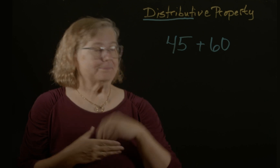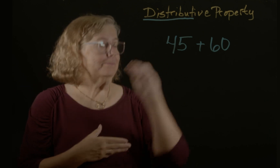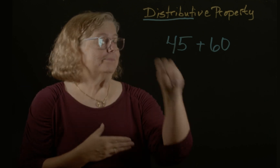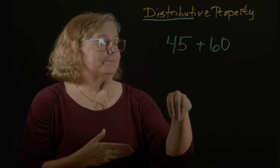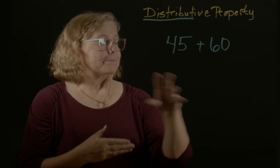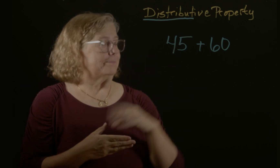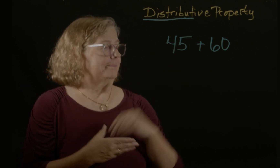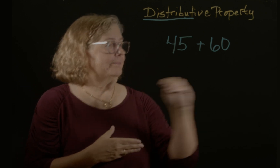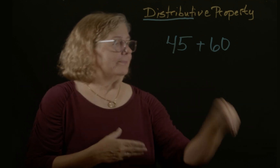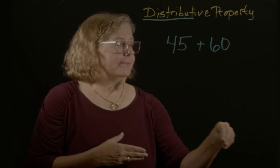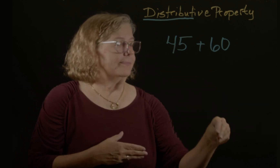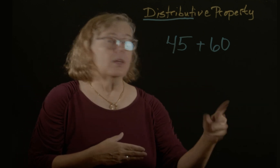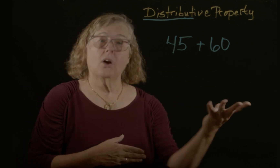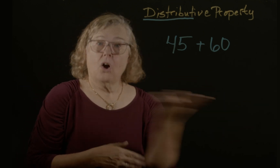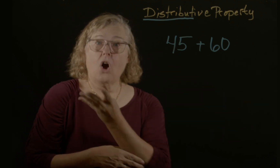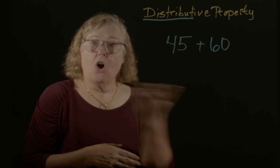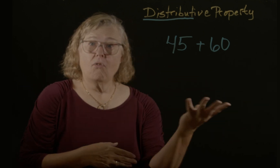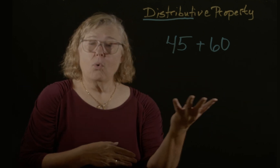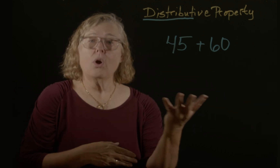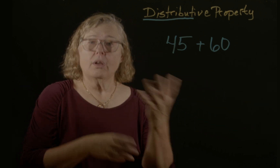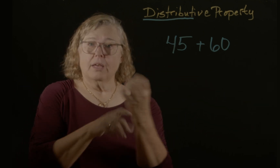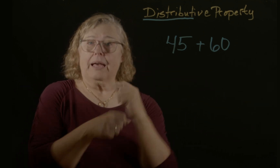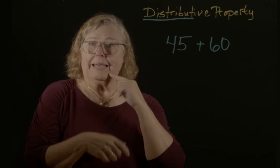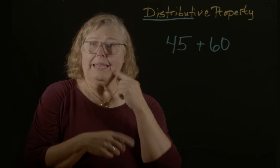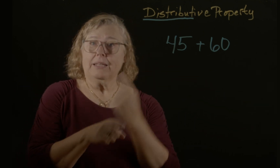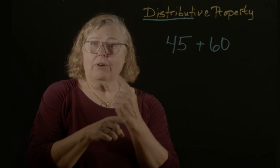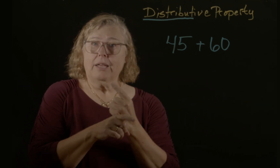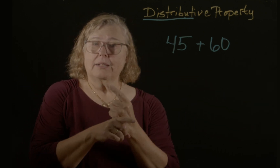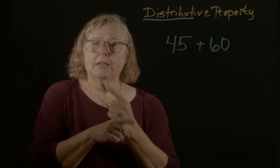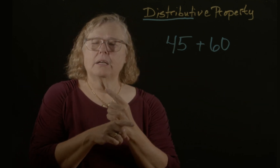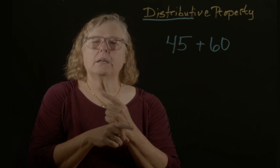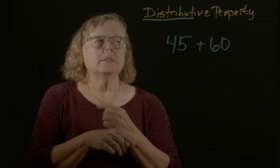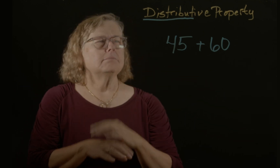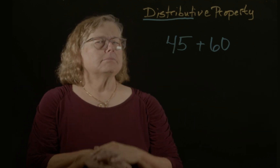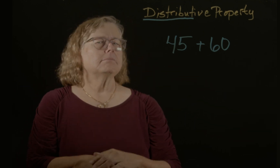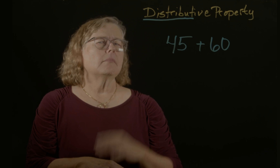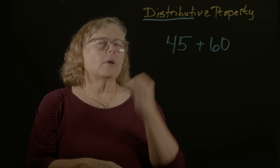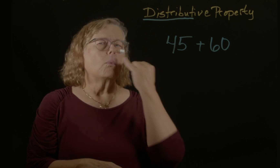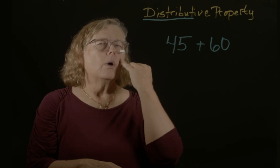some candy for you, and you, and you, and you." All four people got candy, right?